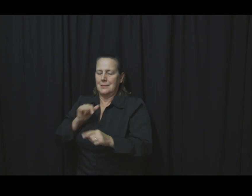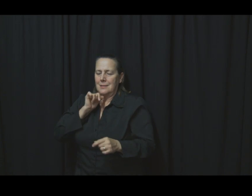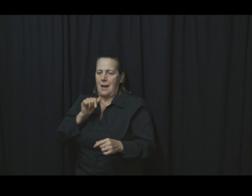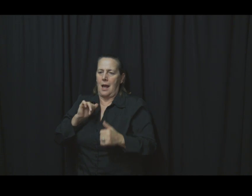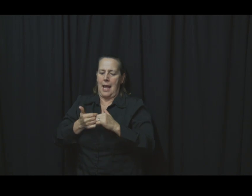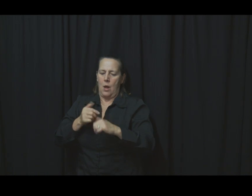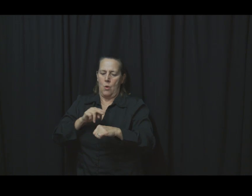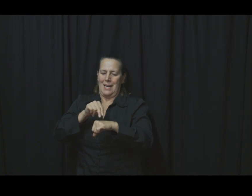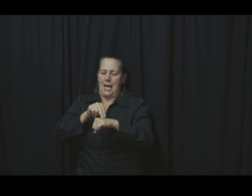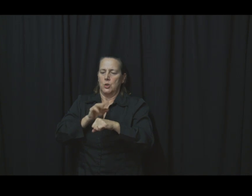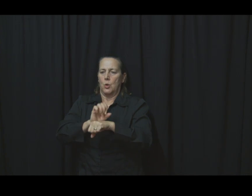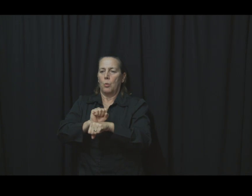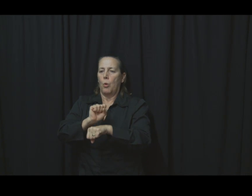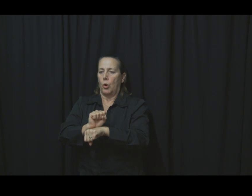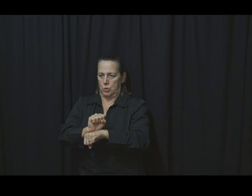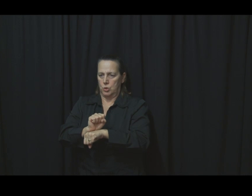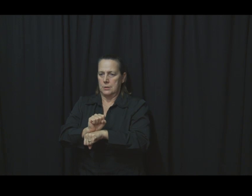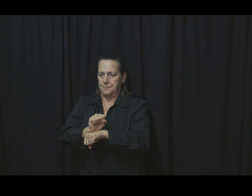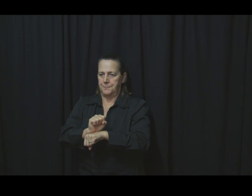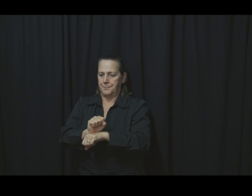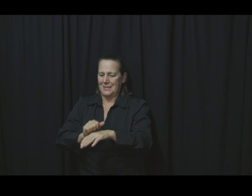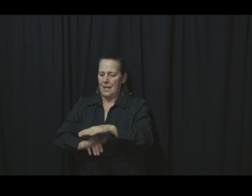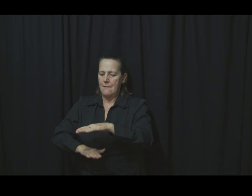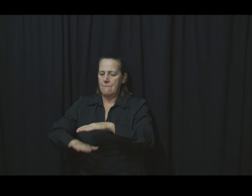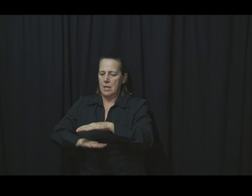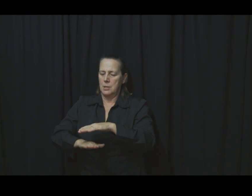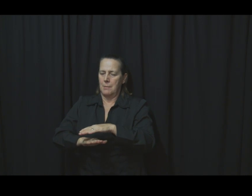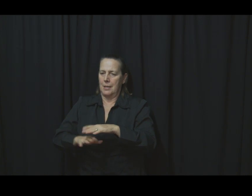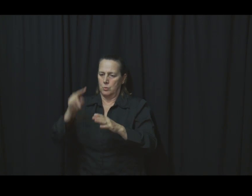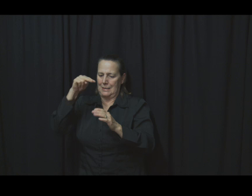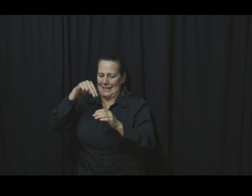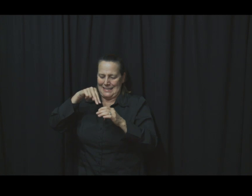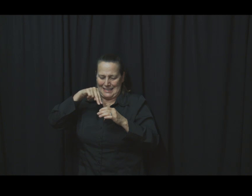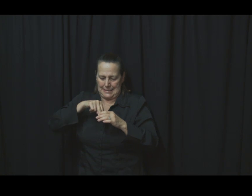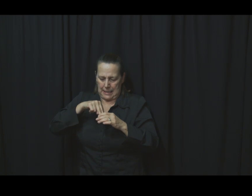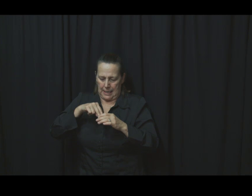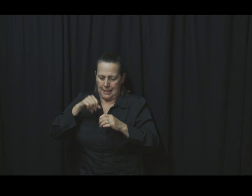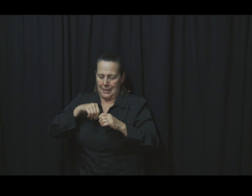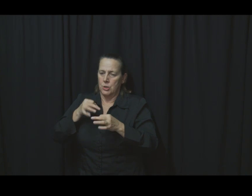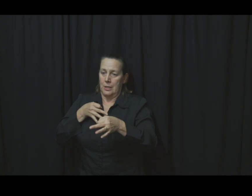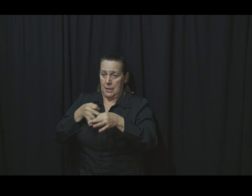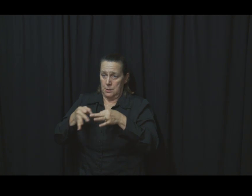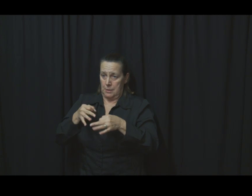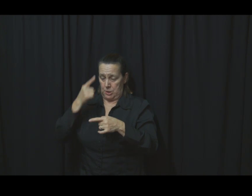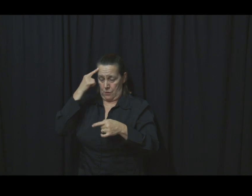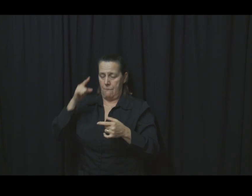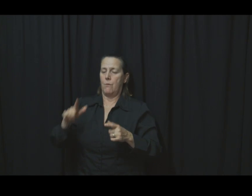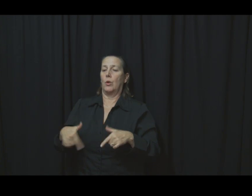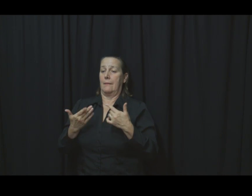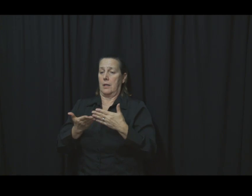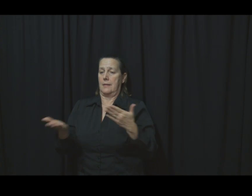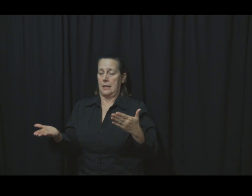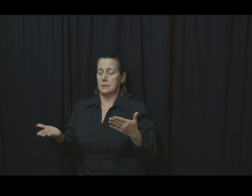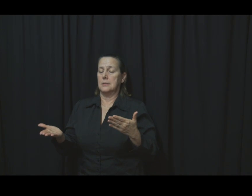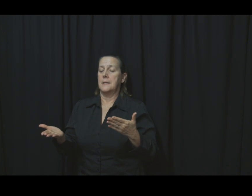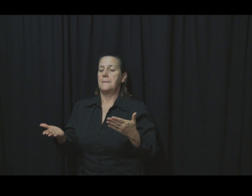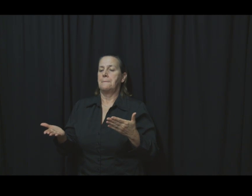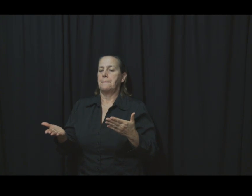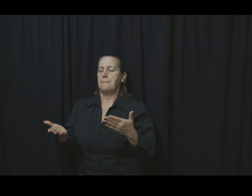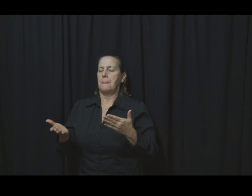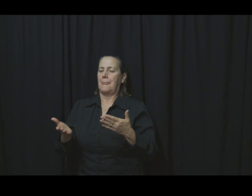nature works. This is the fundamental insight in the explanation for living things that's provided by